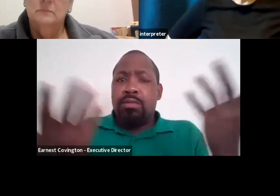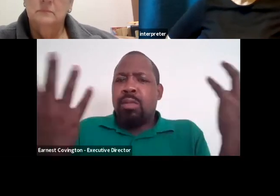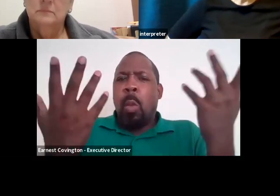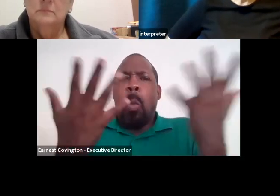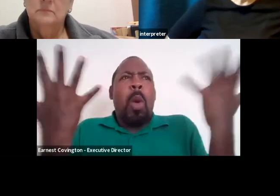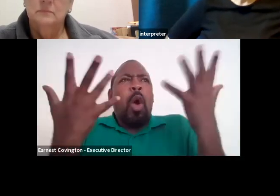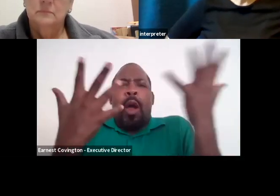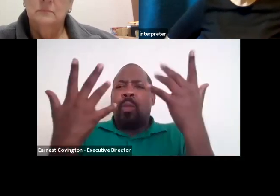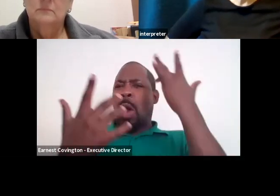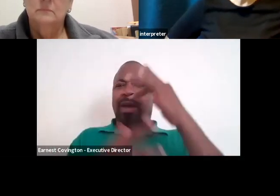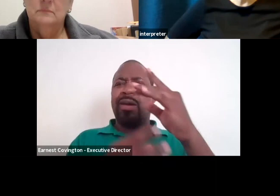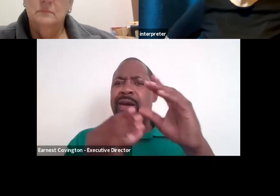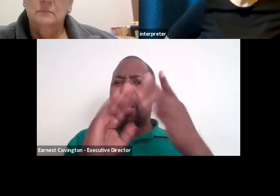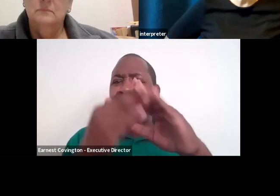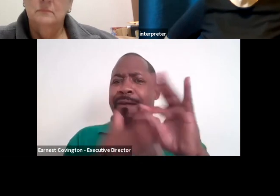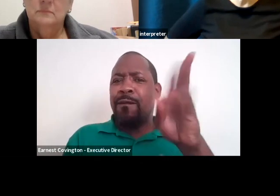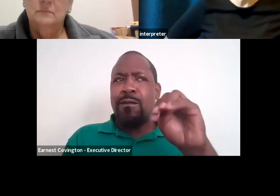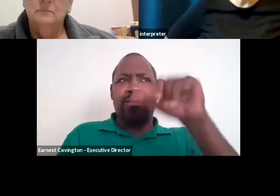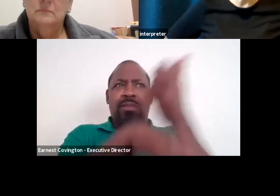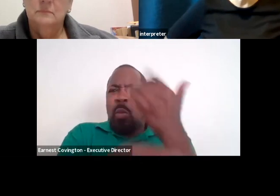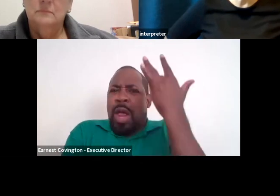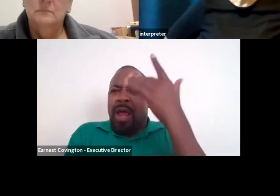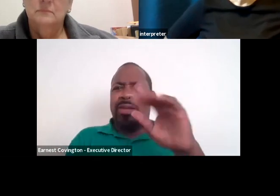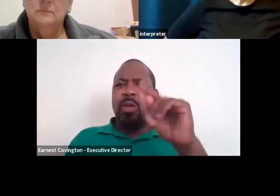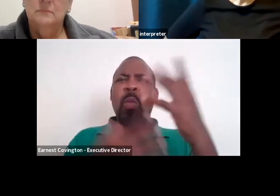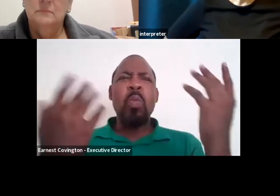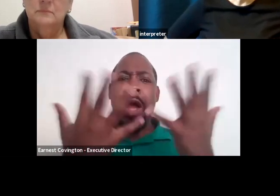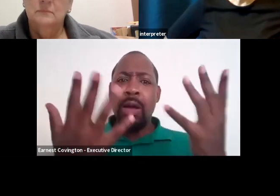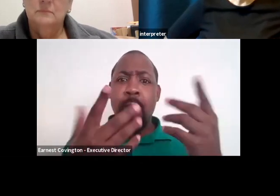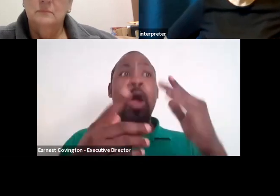panel. I don't know what exactly,